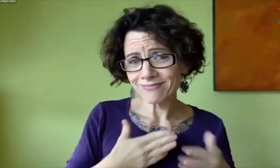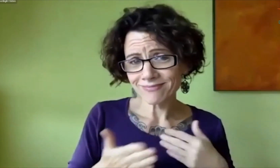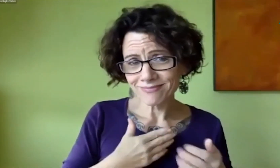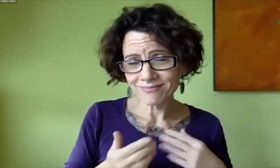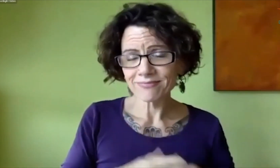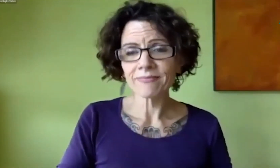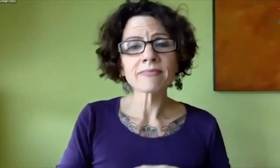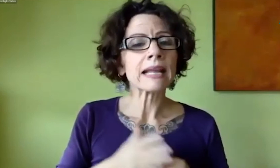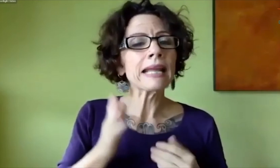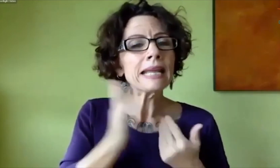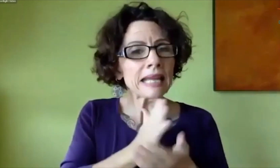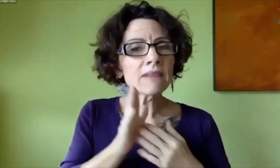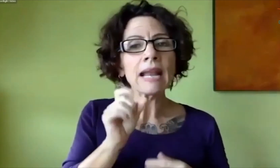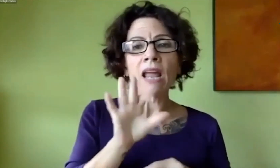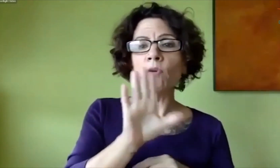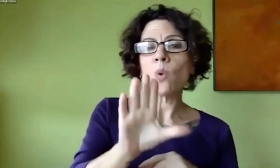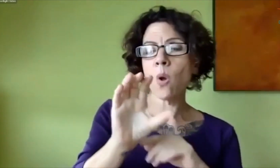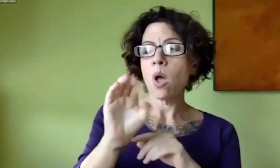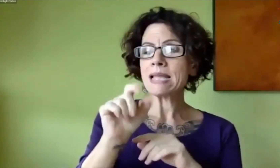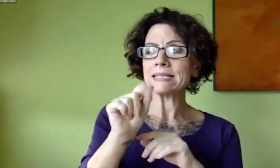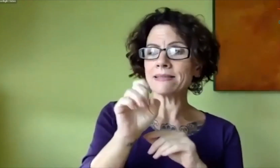does not matter what age you are.